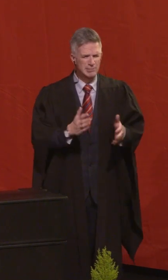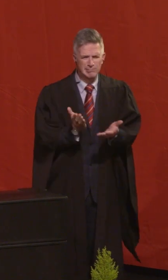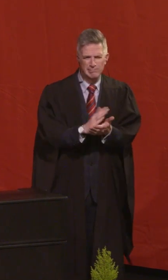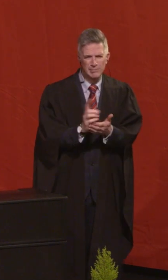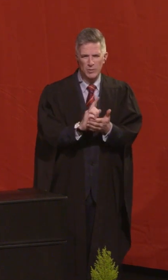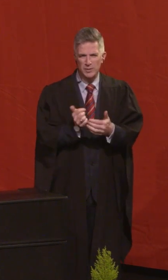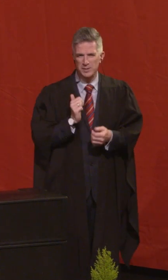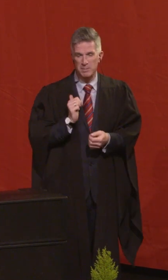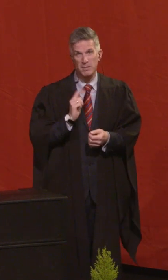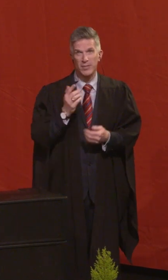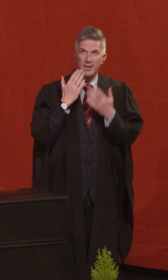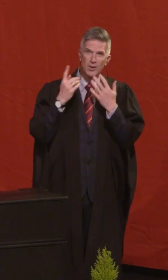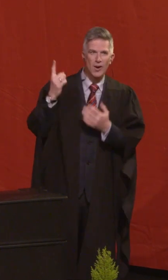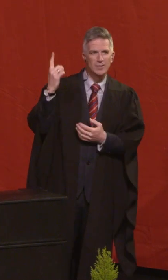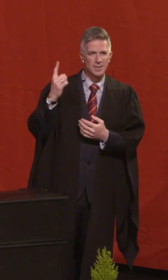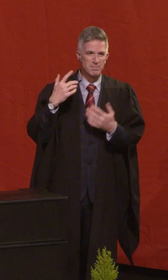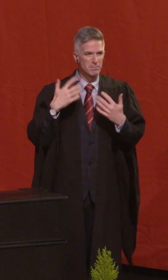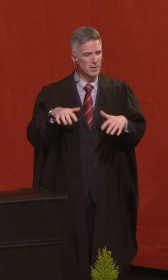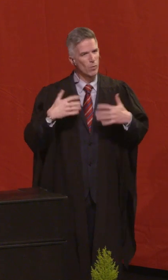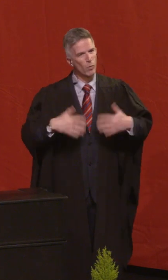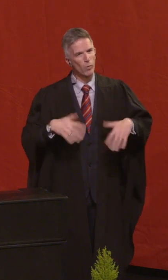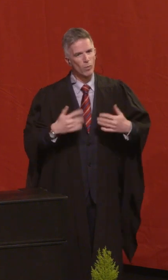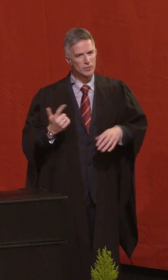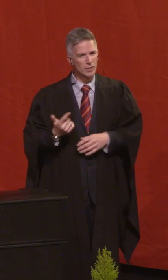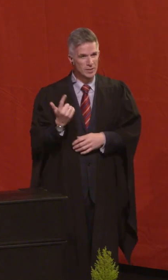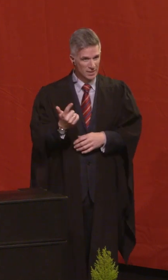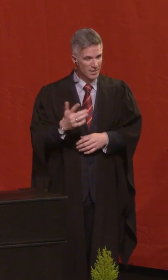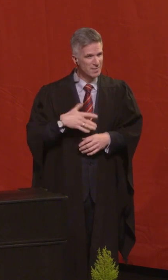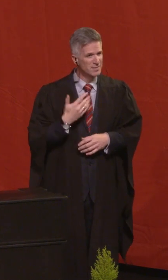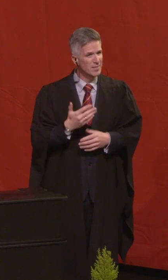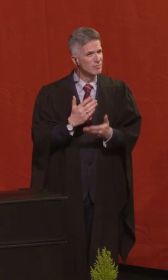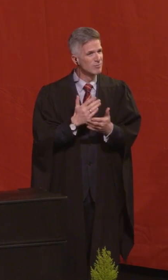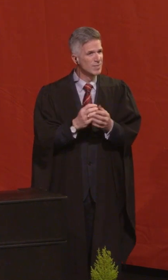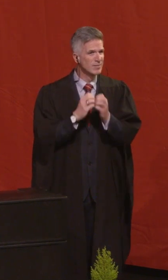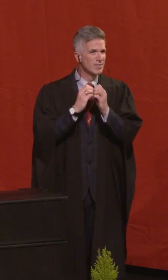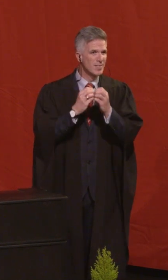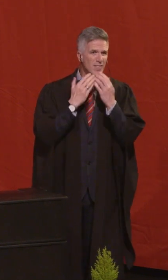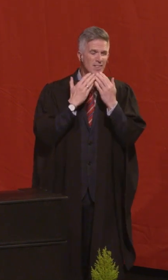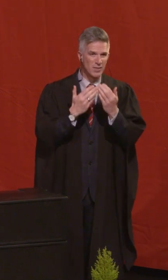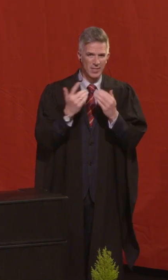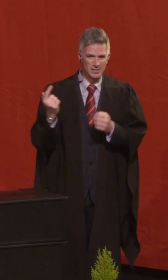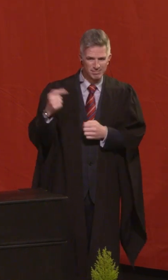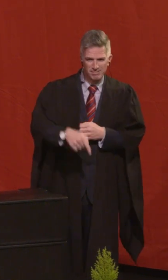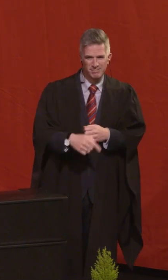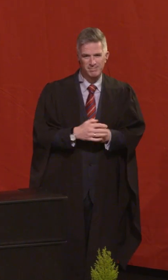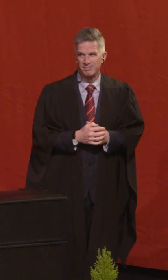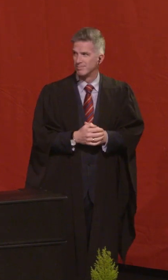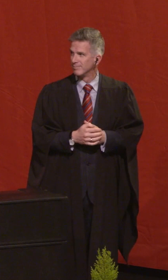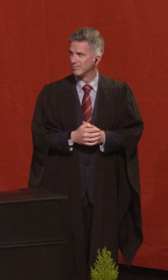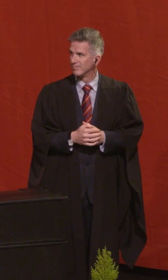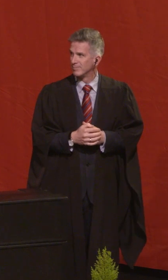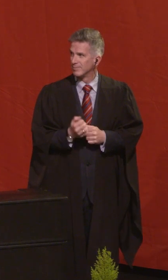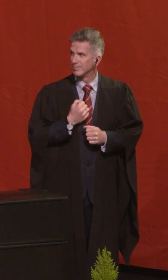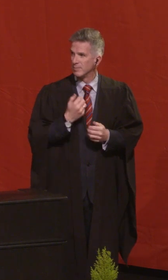but to the glory of God, it's been such an amazing journey, and I am very grateful that I took the boat there.